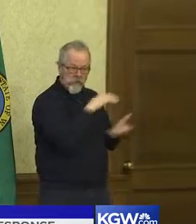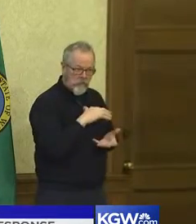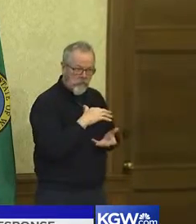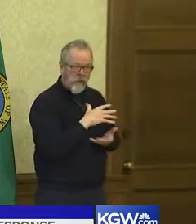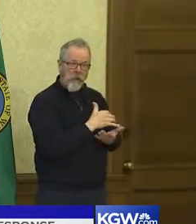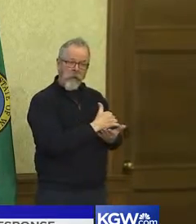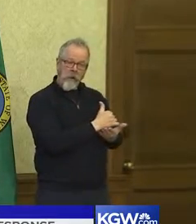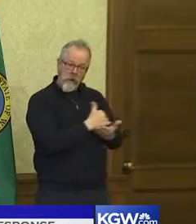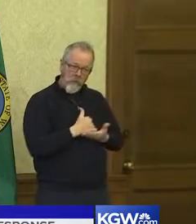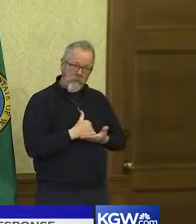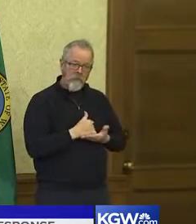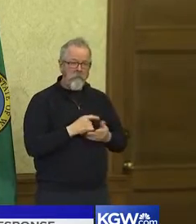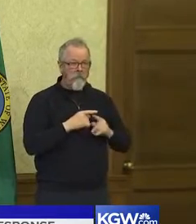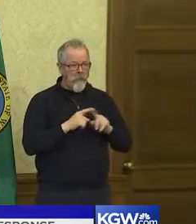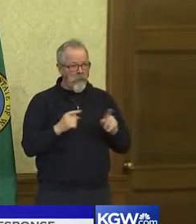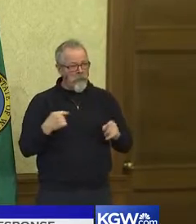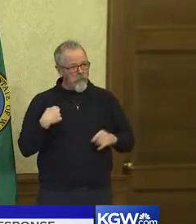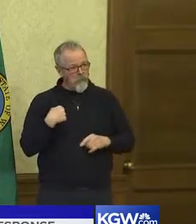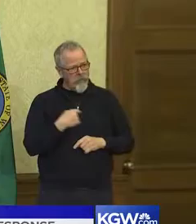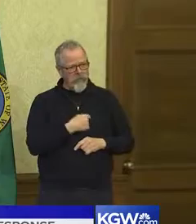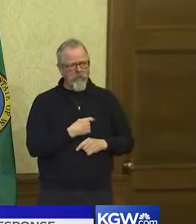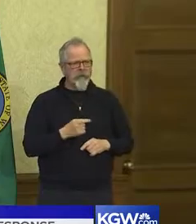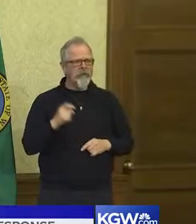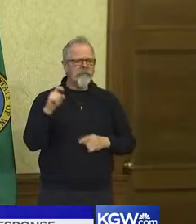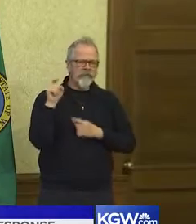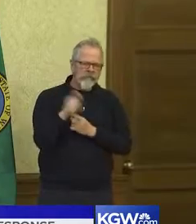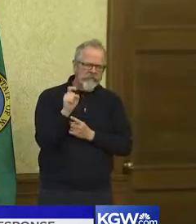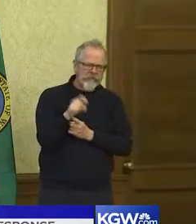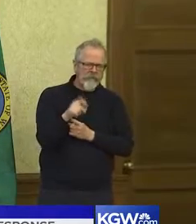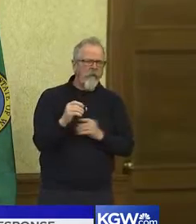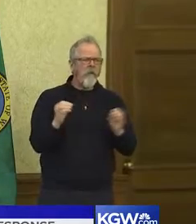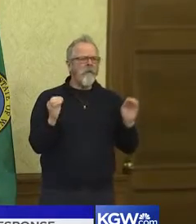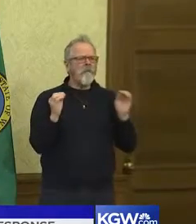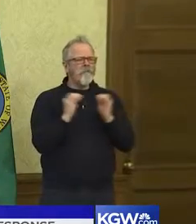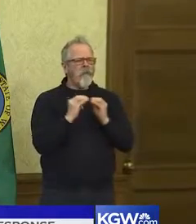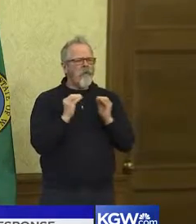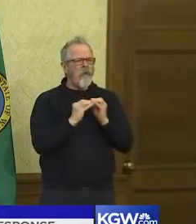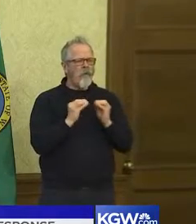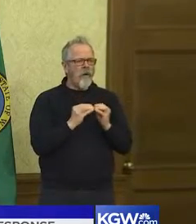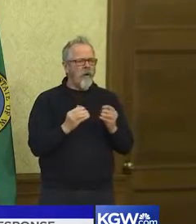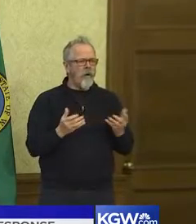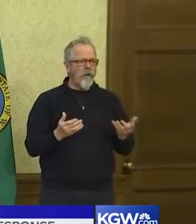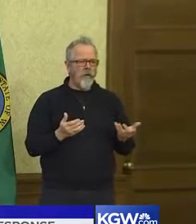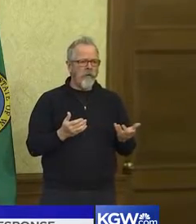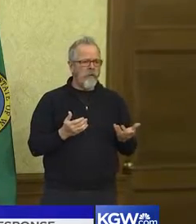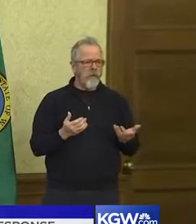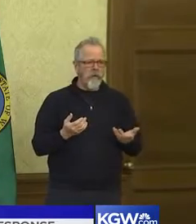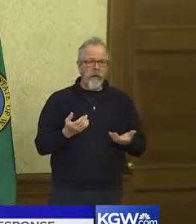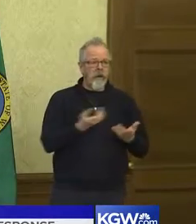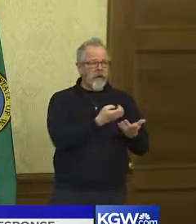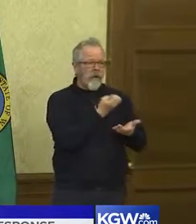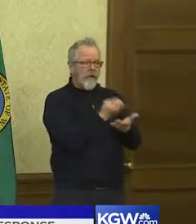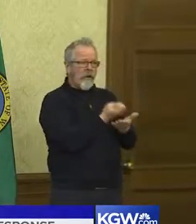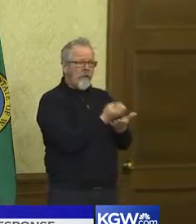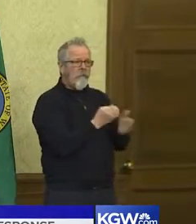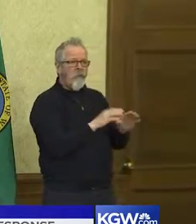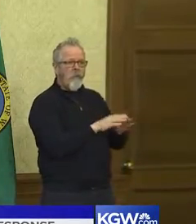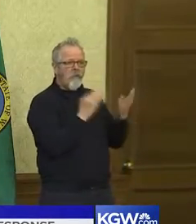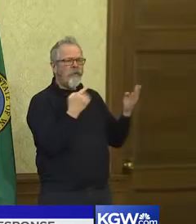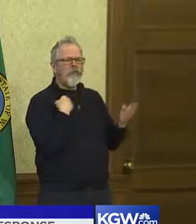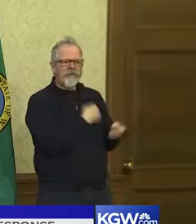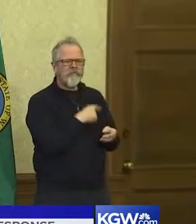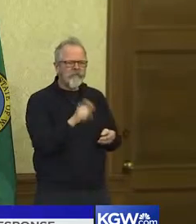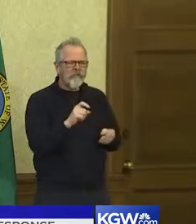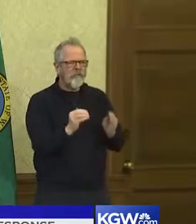need for that testing equipment will increase as we open up our economy, because more people will need it to assure